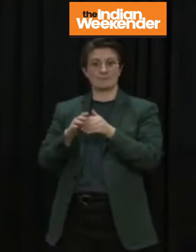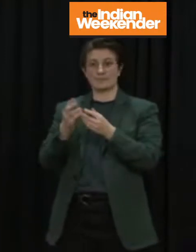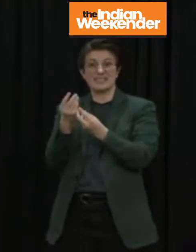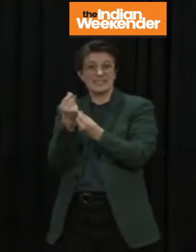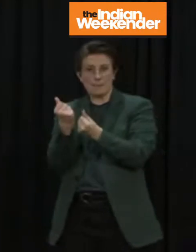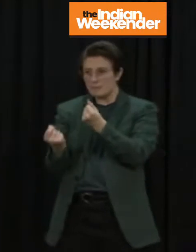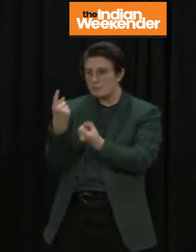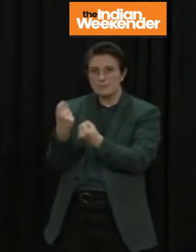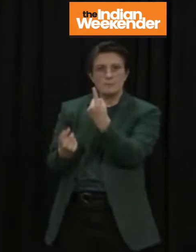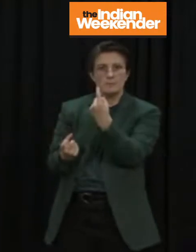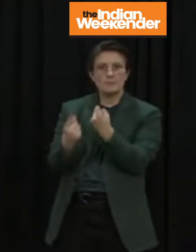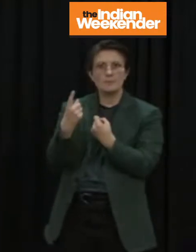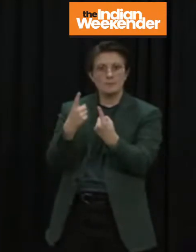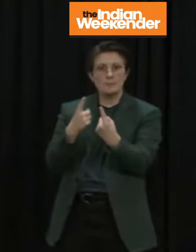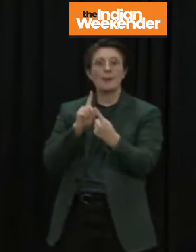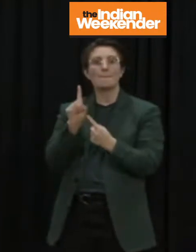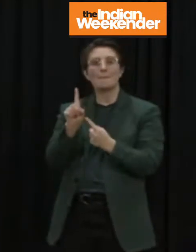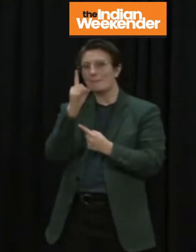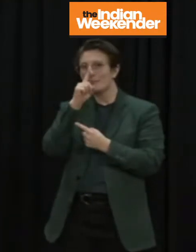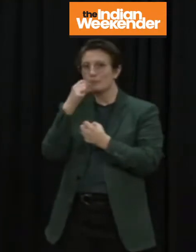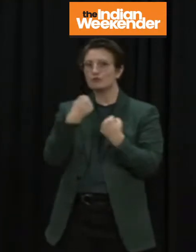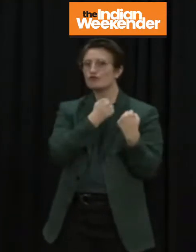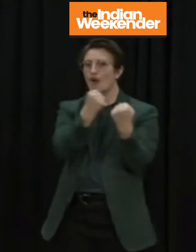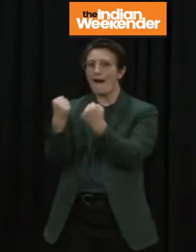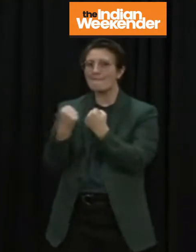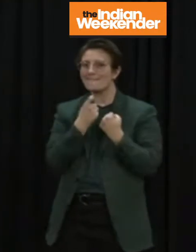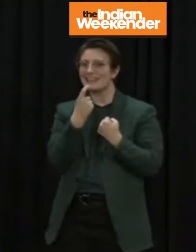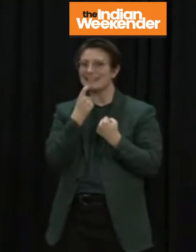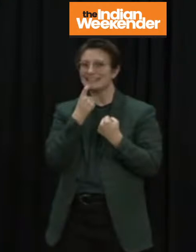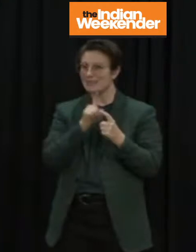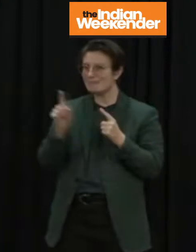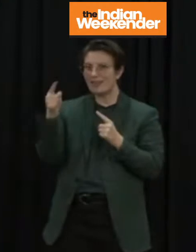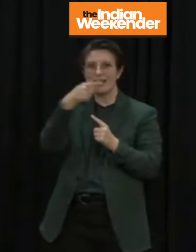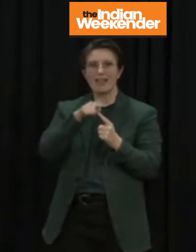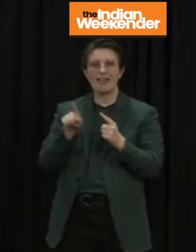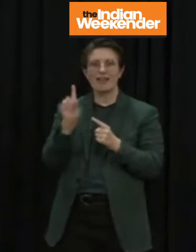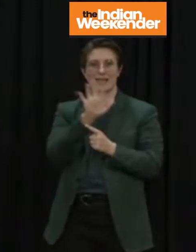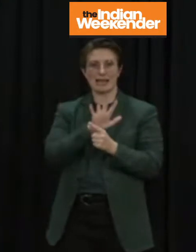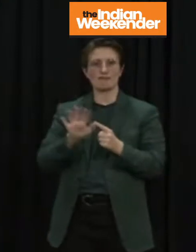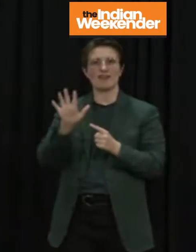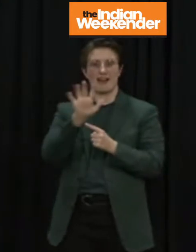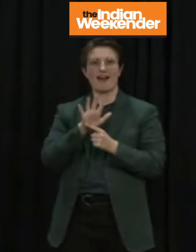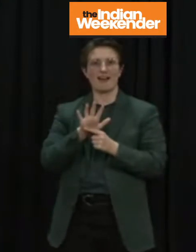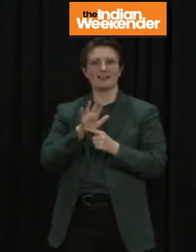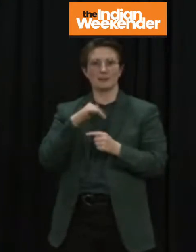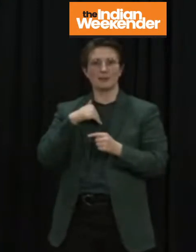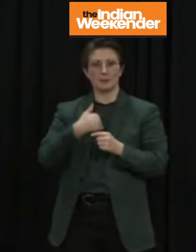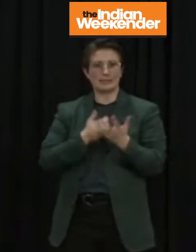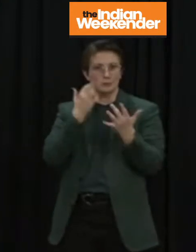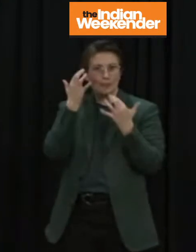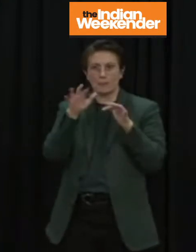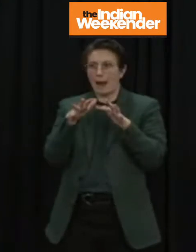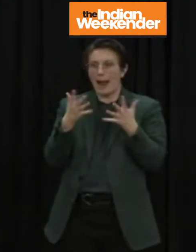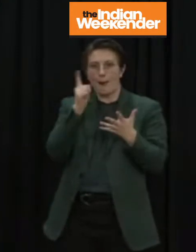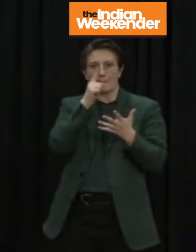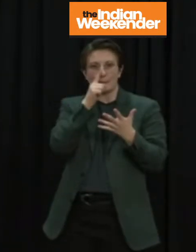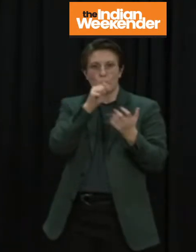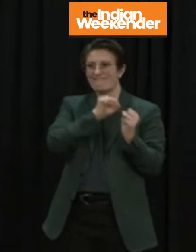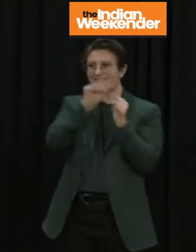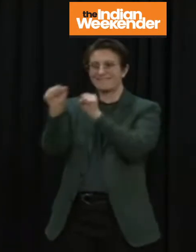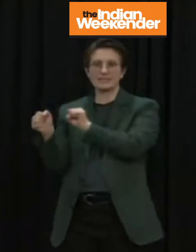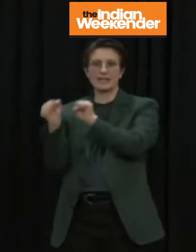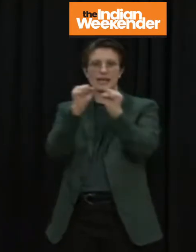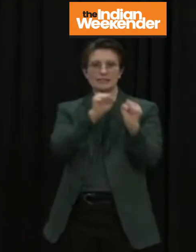are very closely linked. So one of the things we do is we look at traffic movements, for example, the patterns of movements between these different communities,